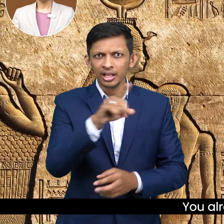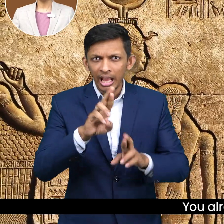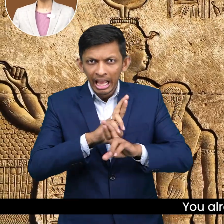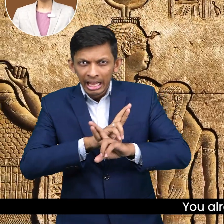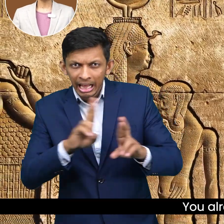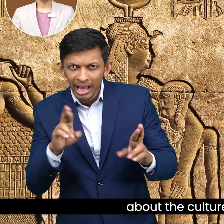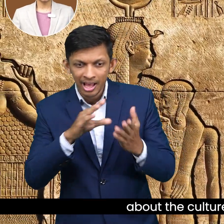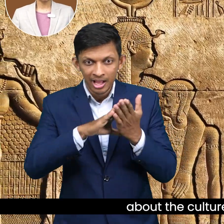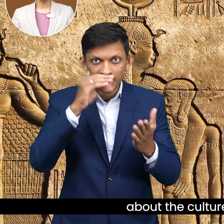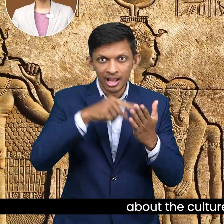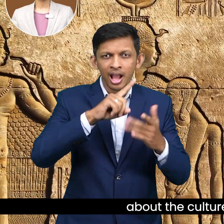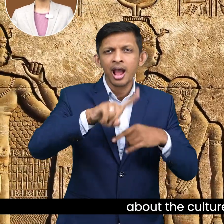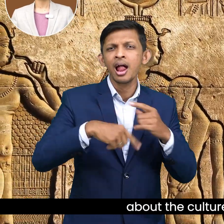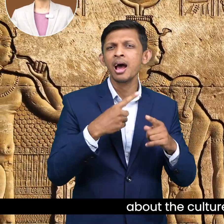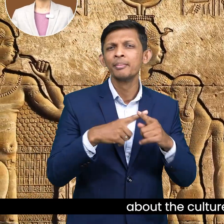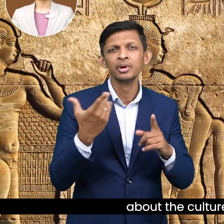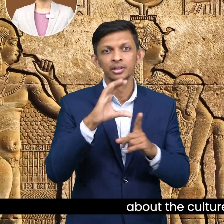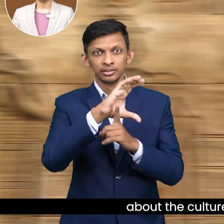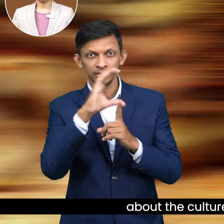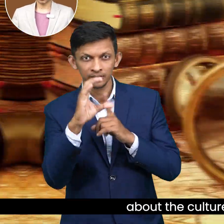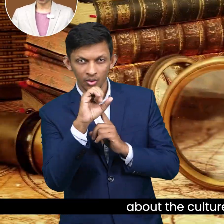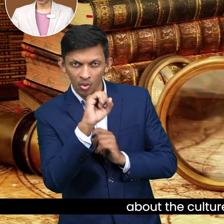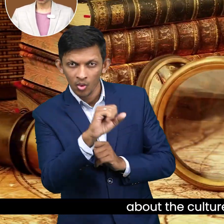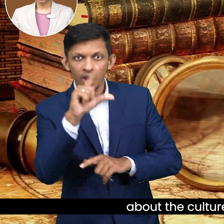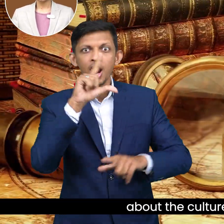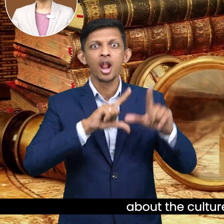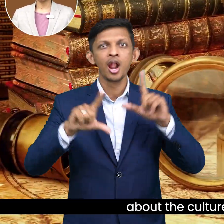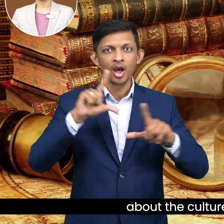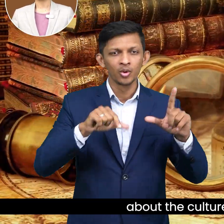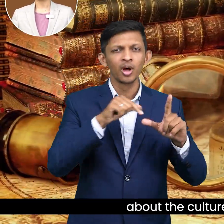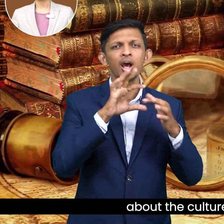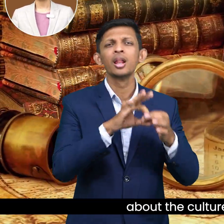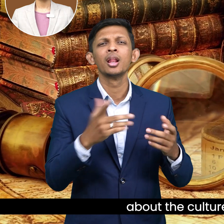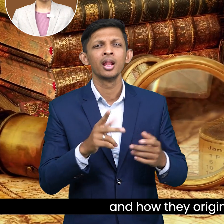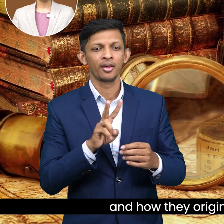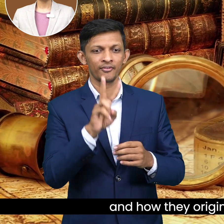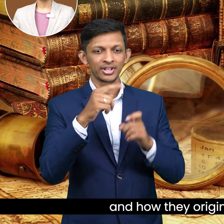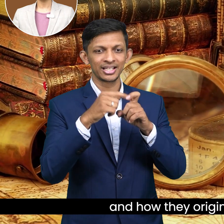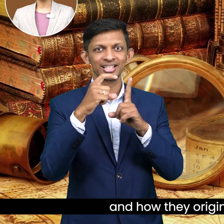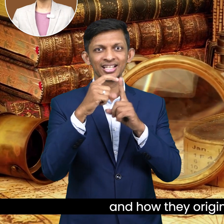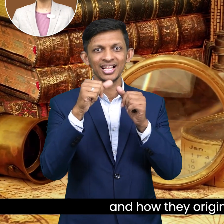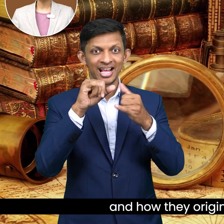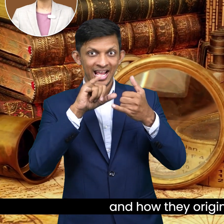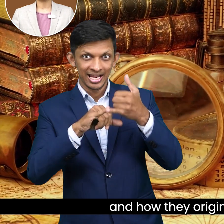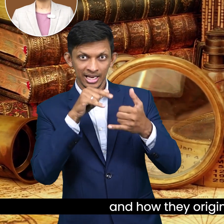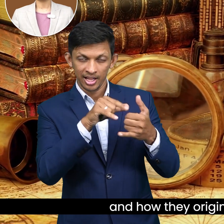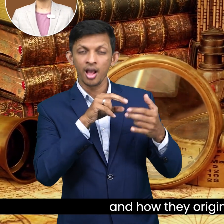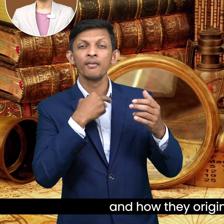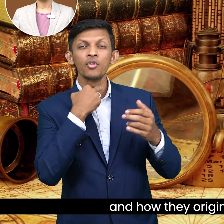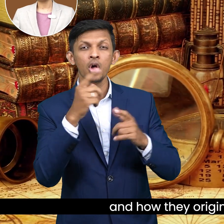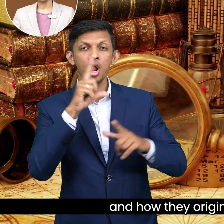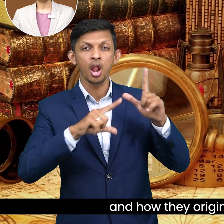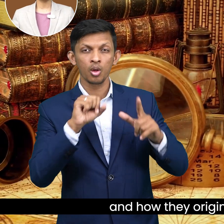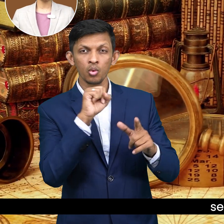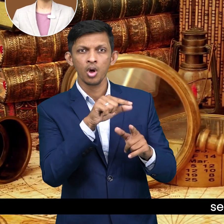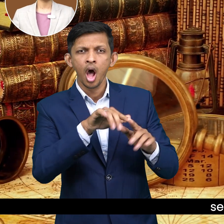You already learned about the cultures, languages, Vedas and how they originated from